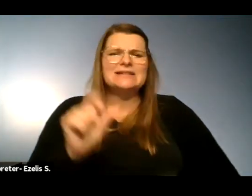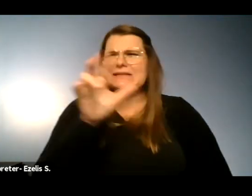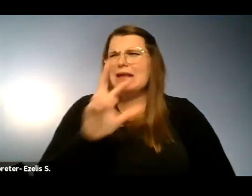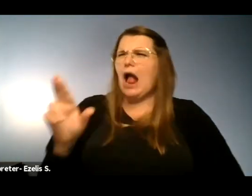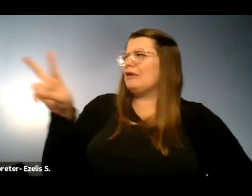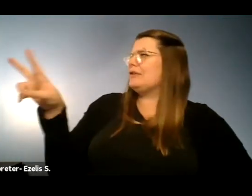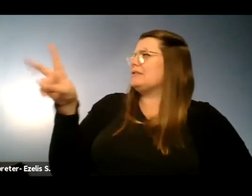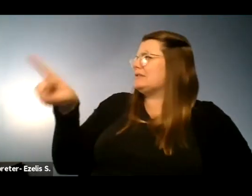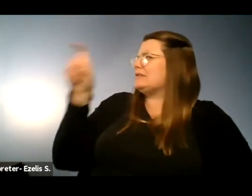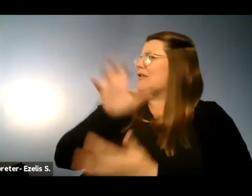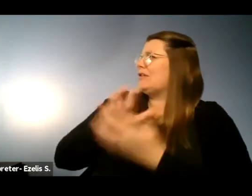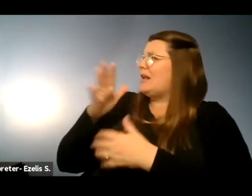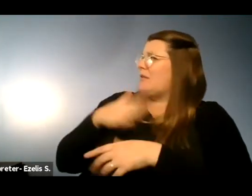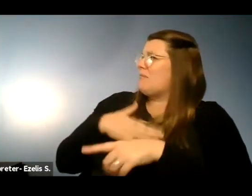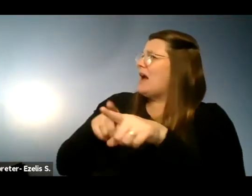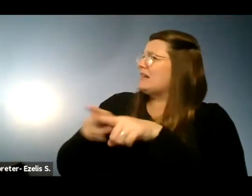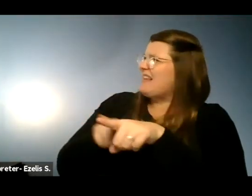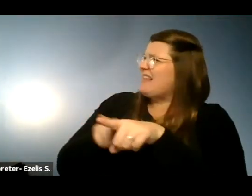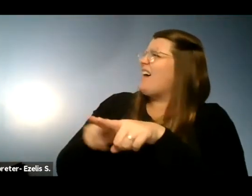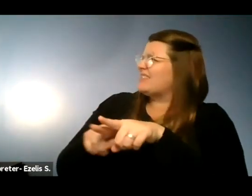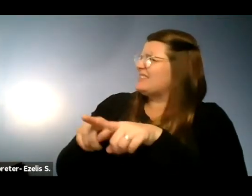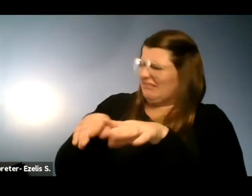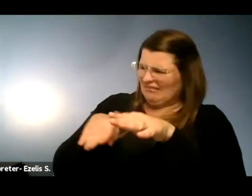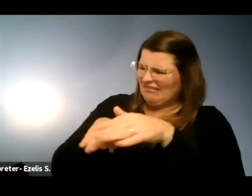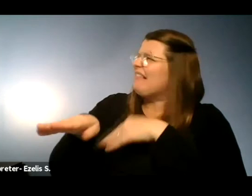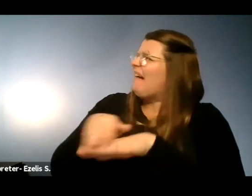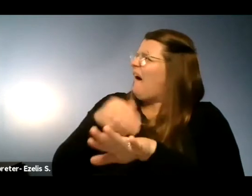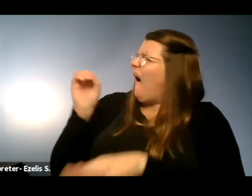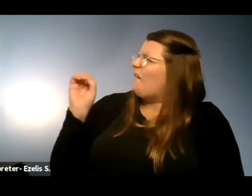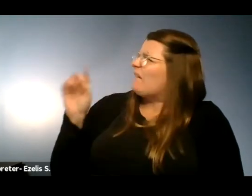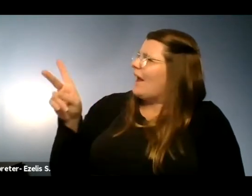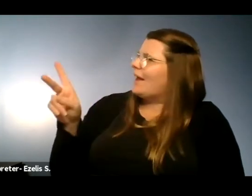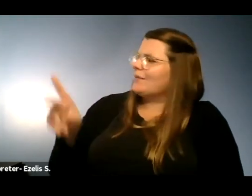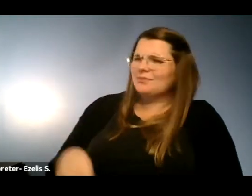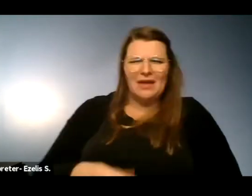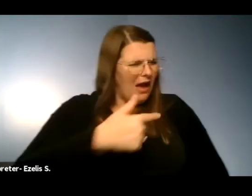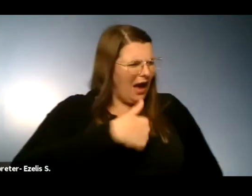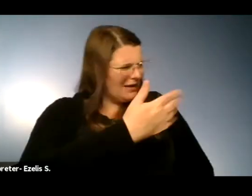confused. My socks fit okay. I don't smell anything.